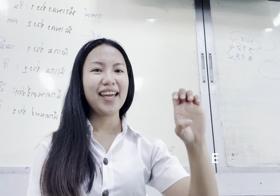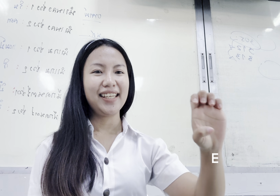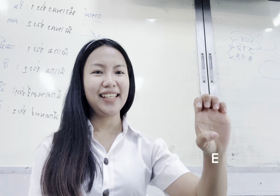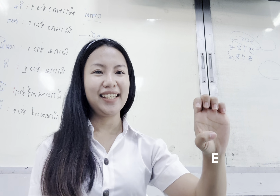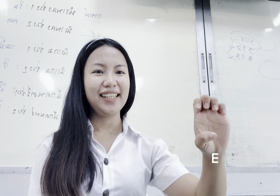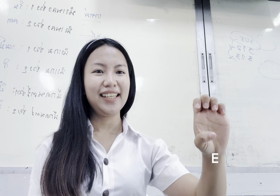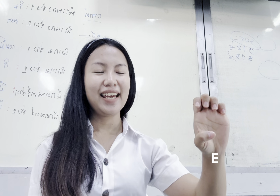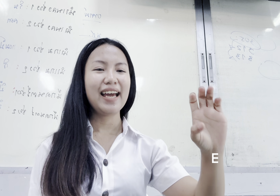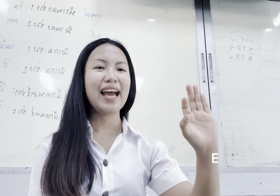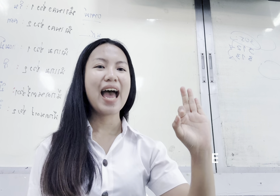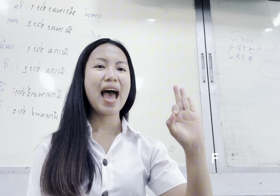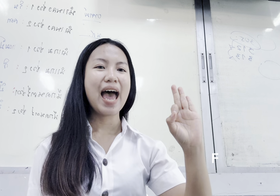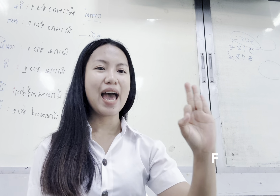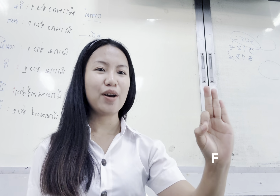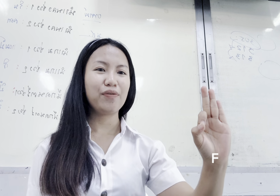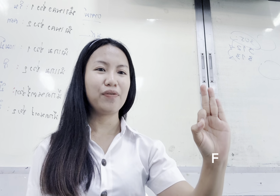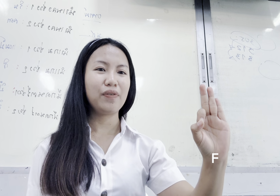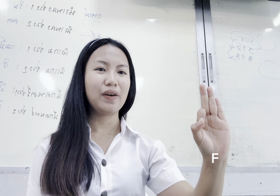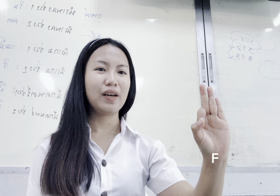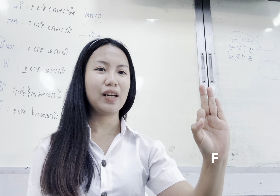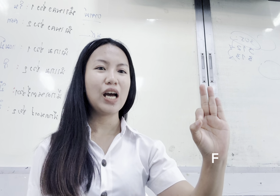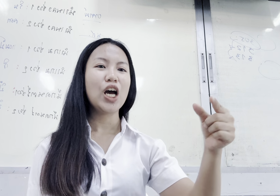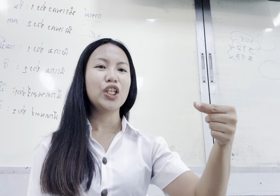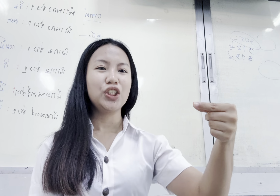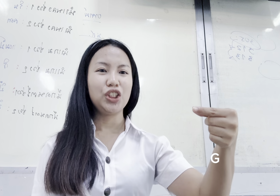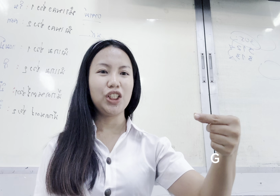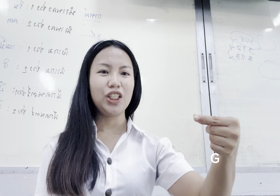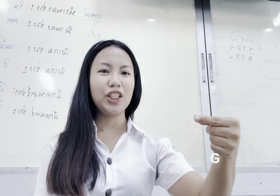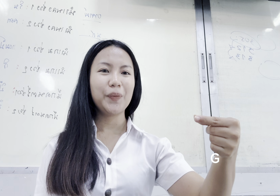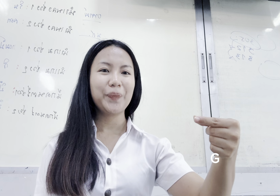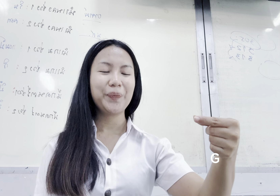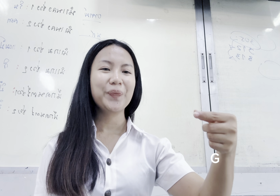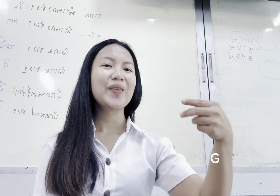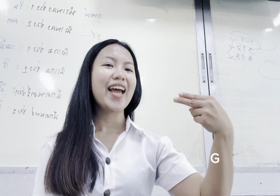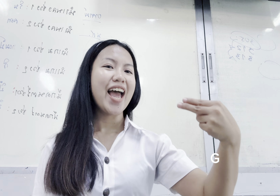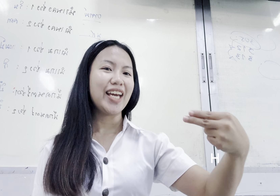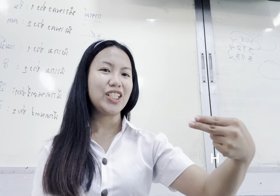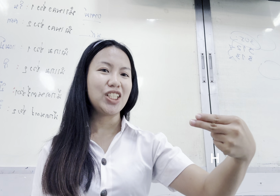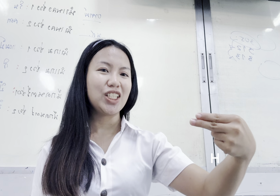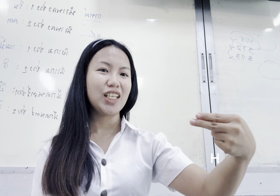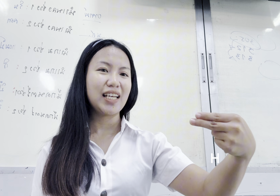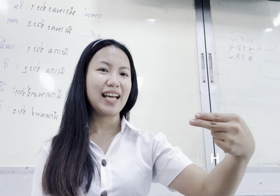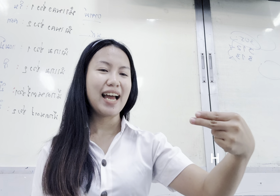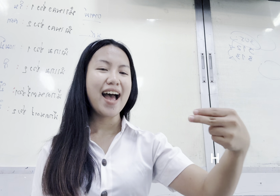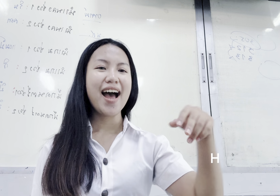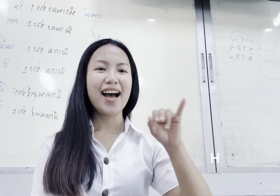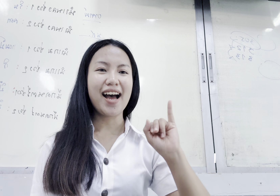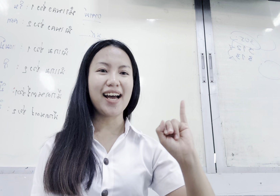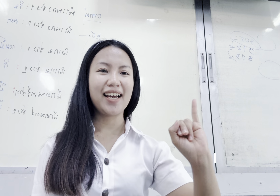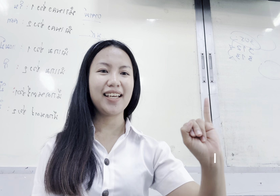D, E, F, G, H, I,